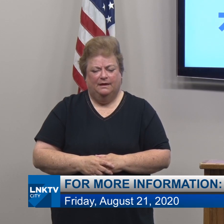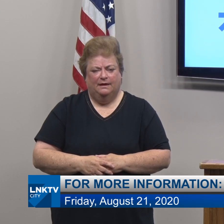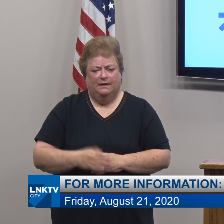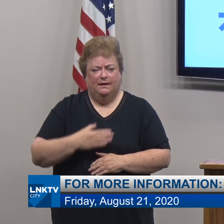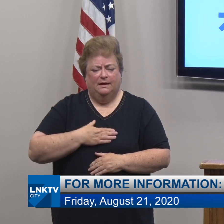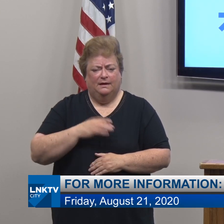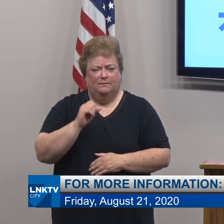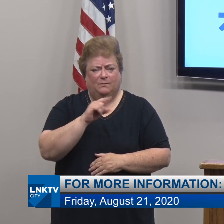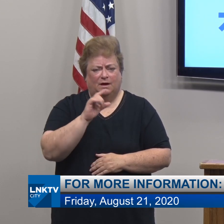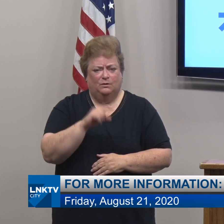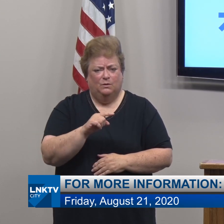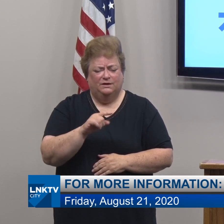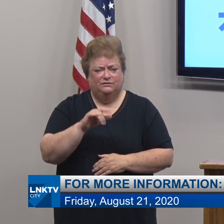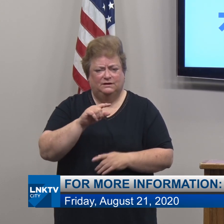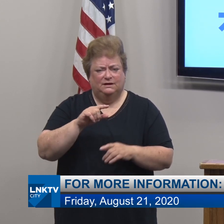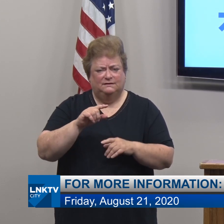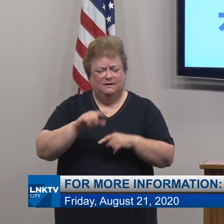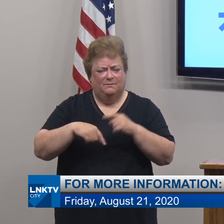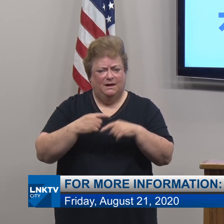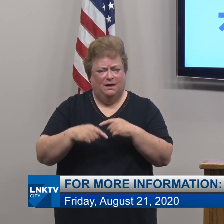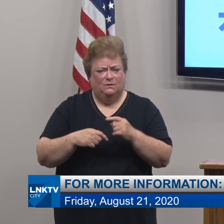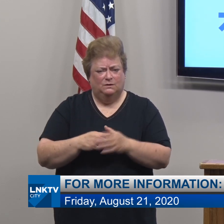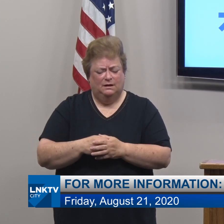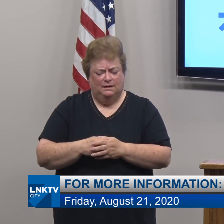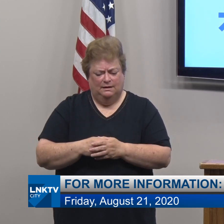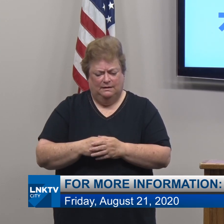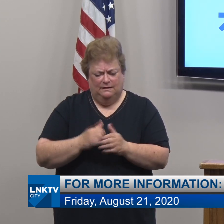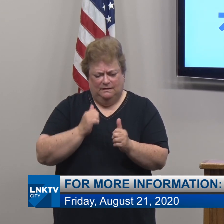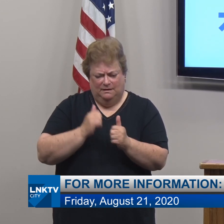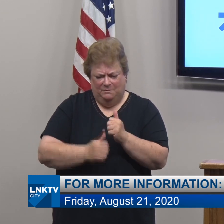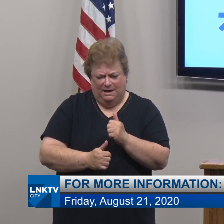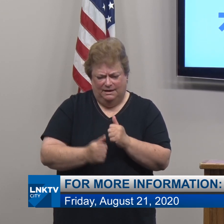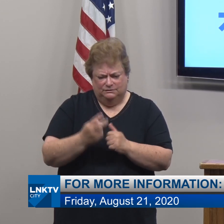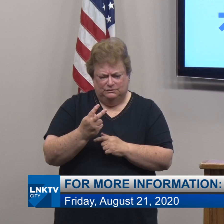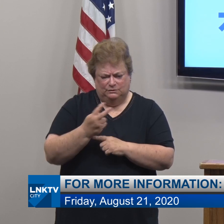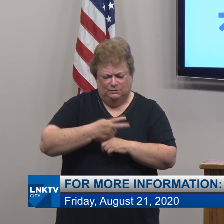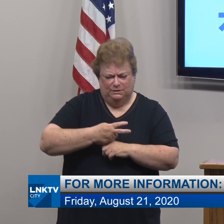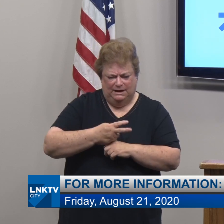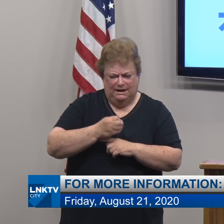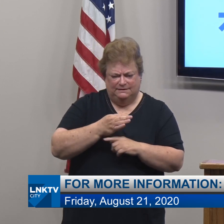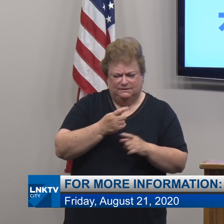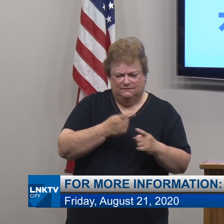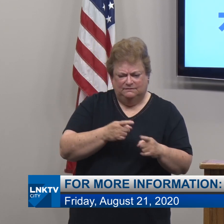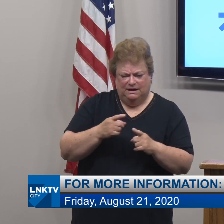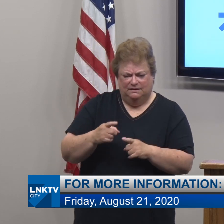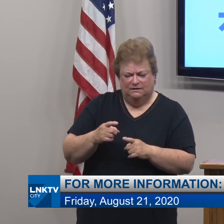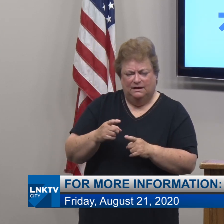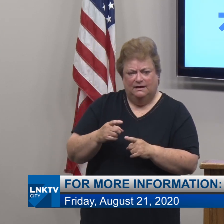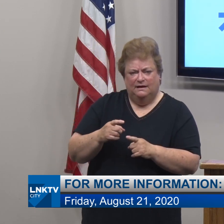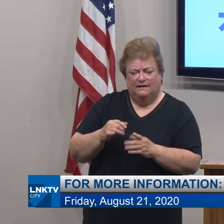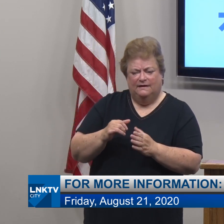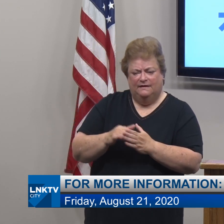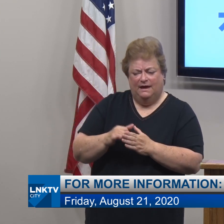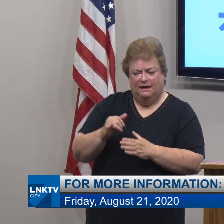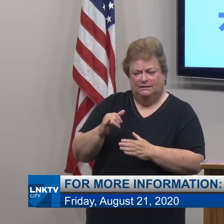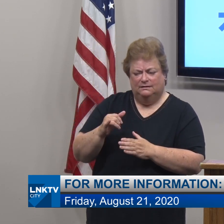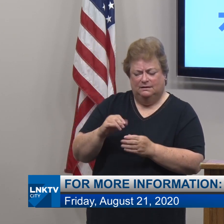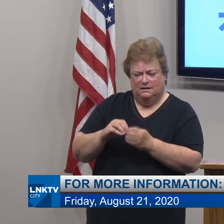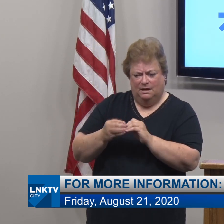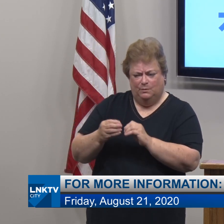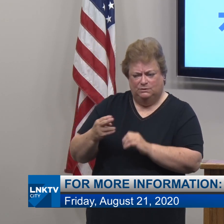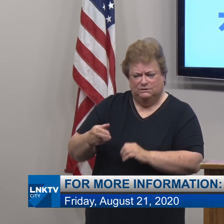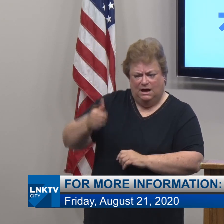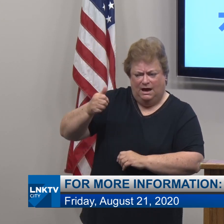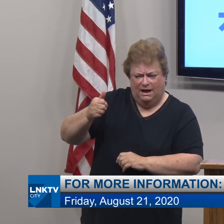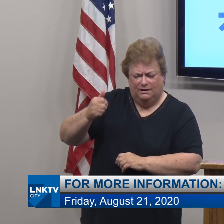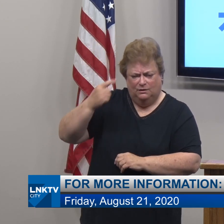My question is about the last 2 days of cases that were higher for the city. What